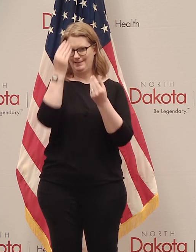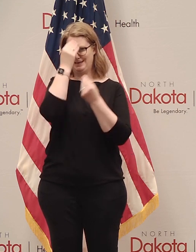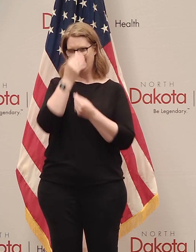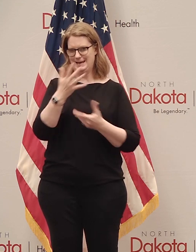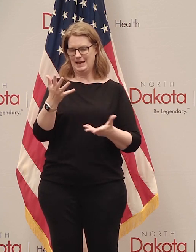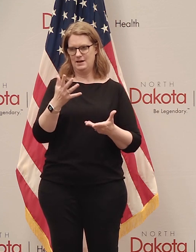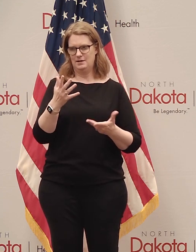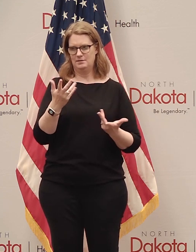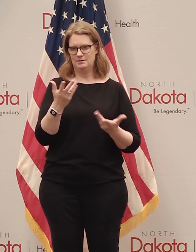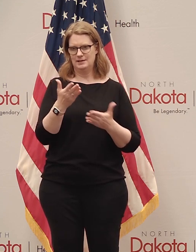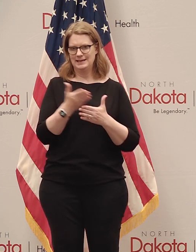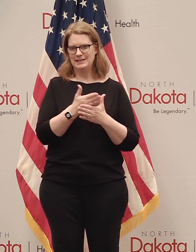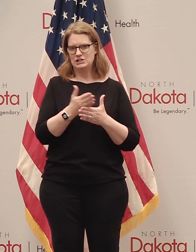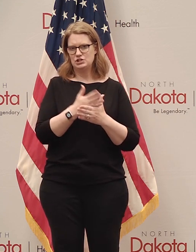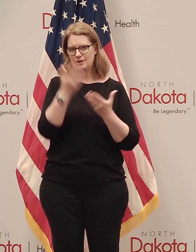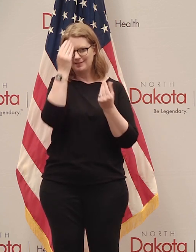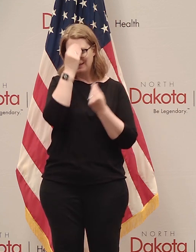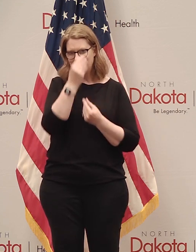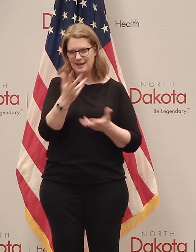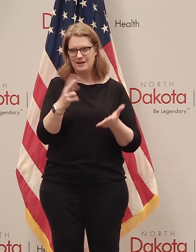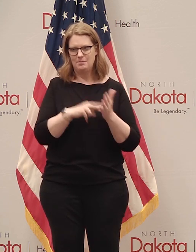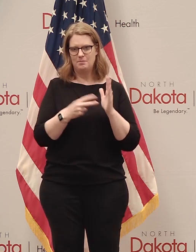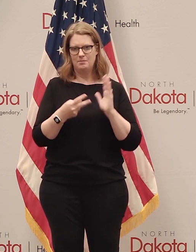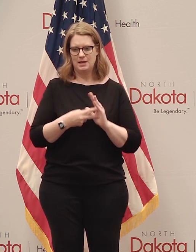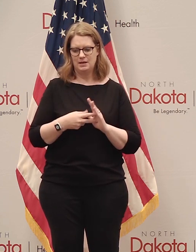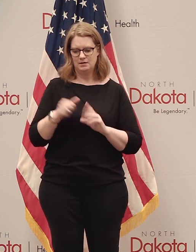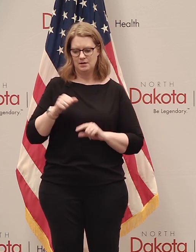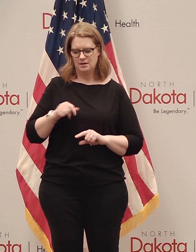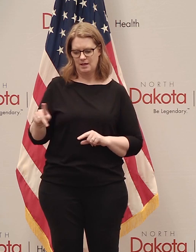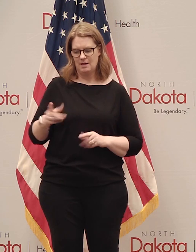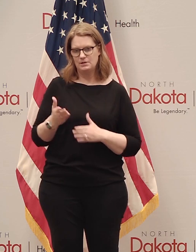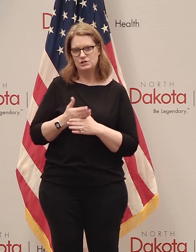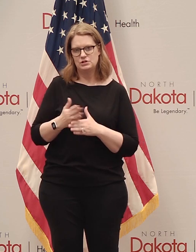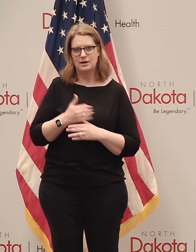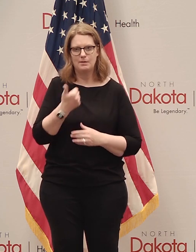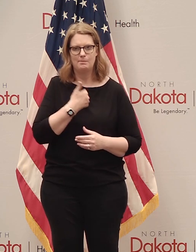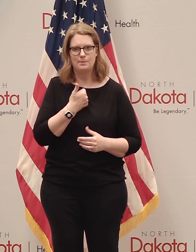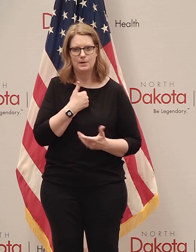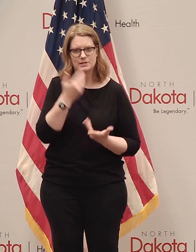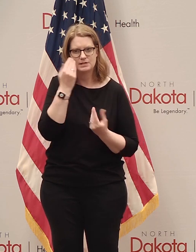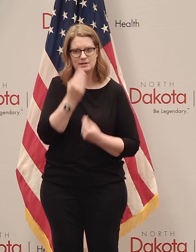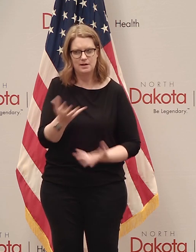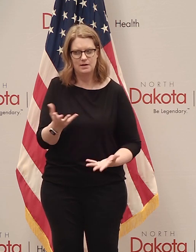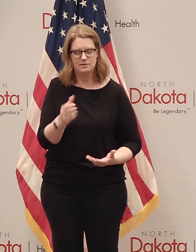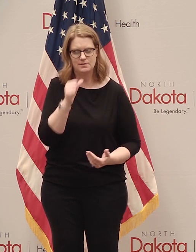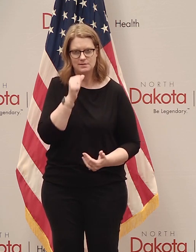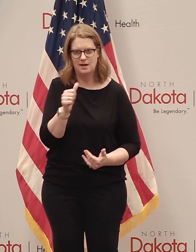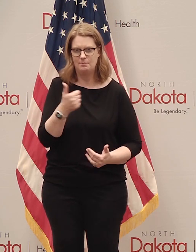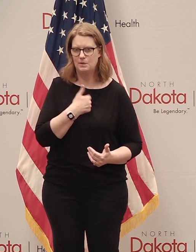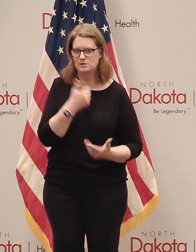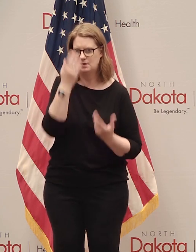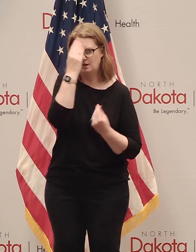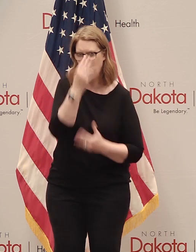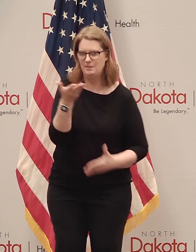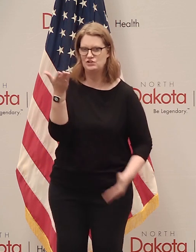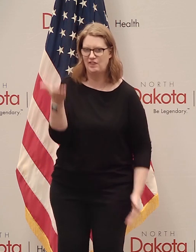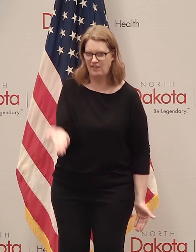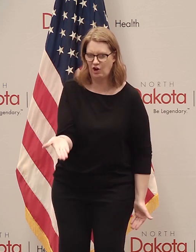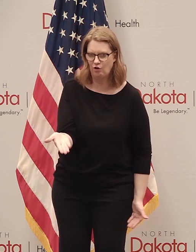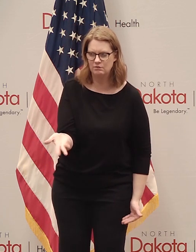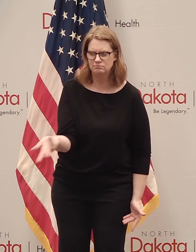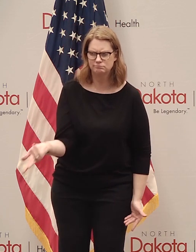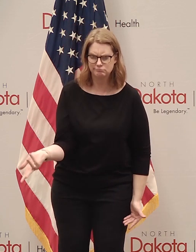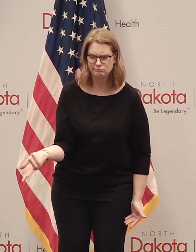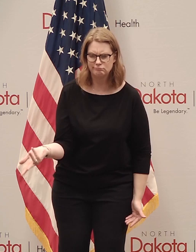because sharing the data implies that somehow the app is sharing personal data when there's no personal data on the app. And so then